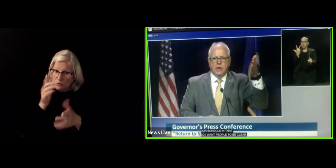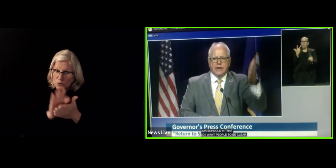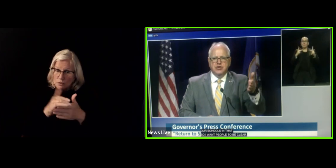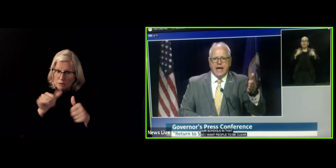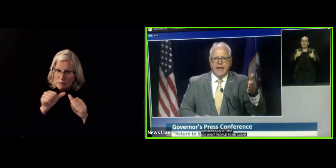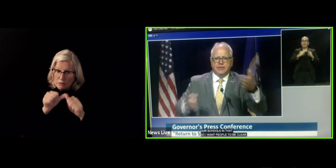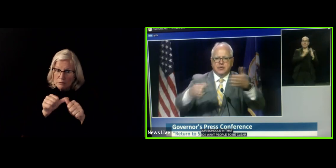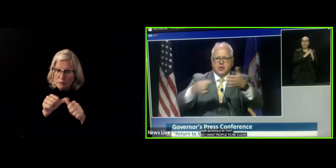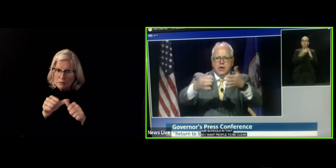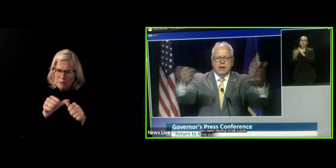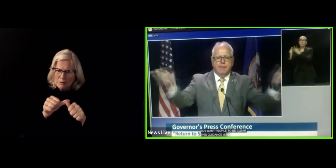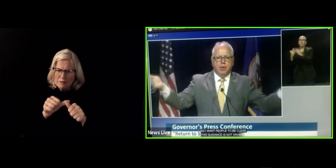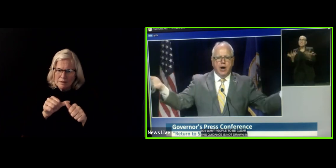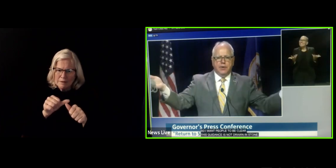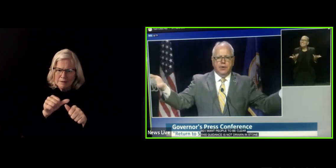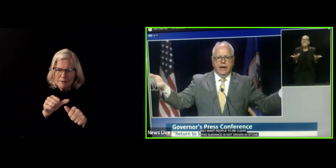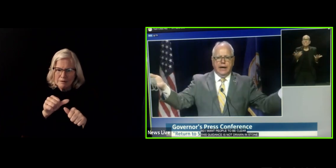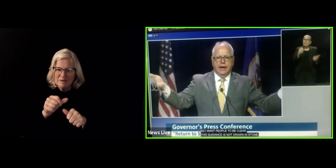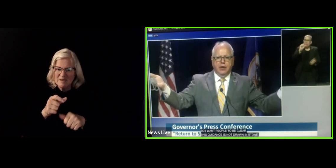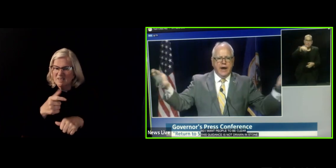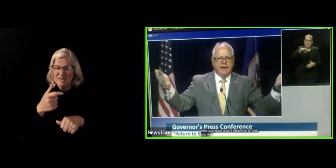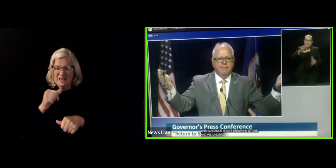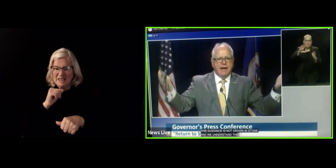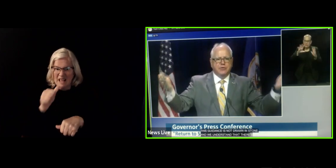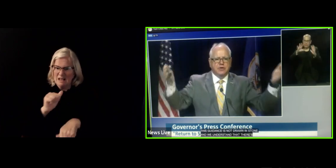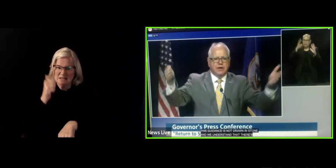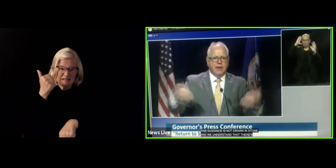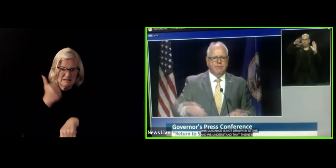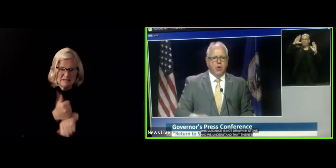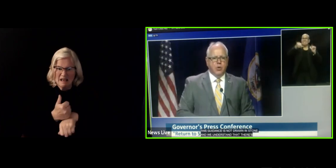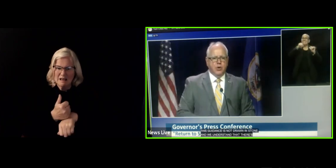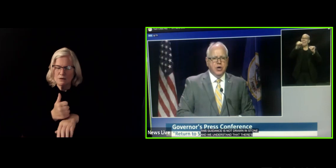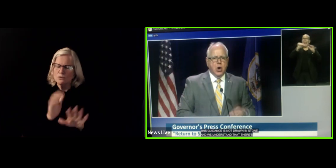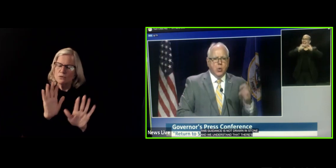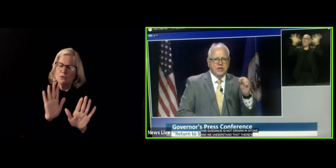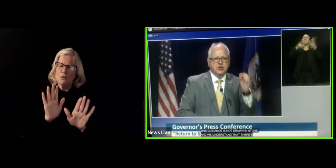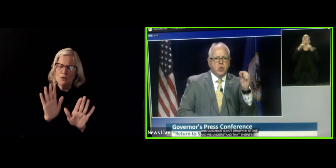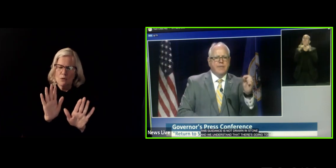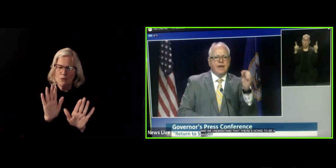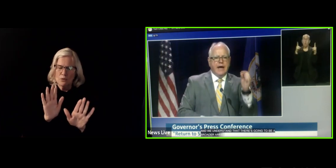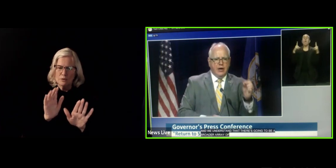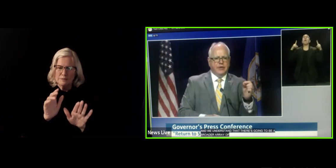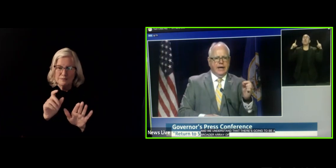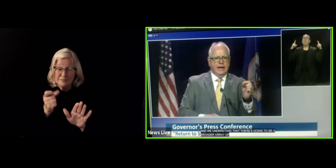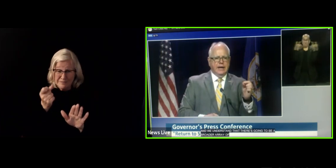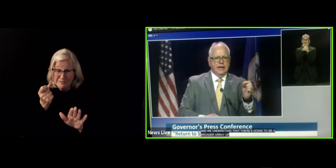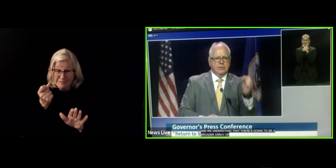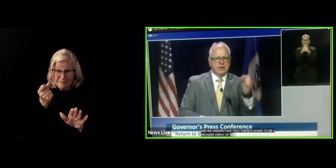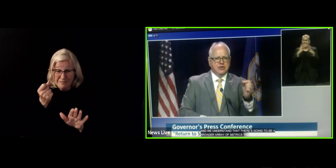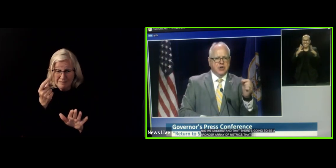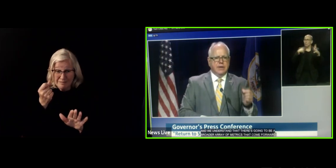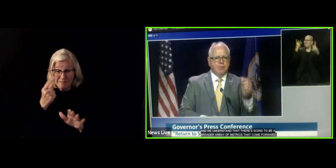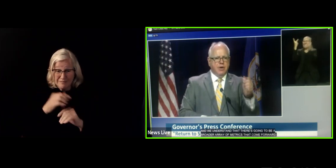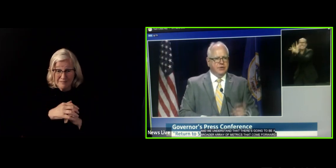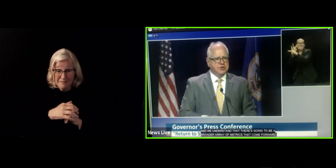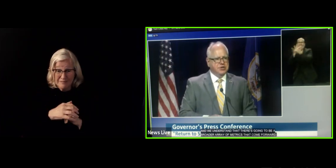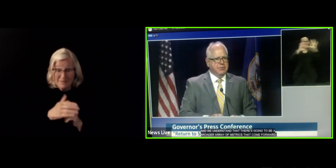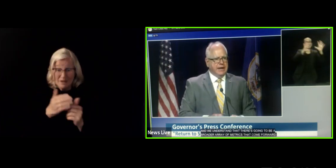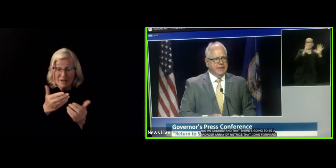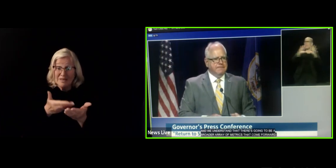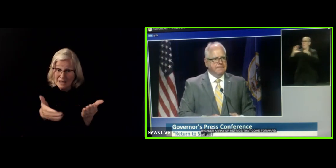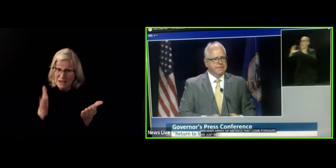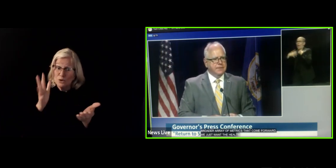we understand that there's going to be a broader array of metrics that come forward. We just want the health data to be the starting point for the